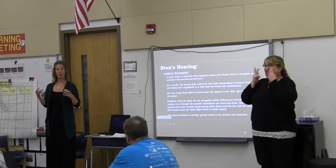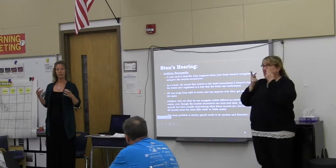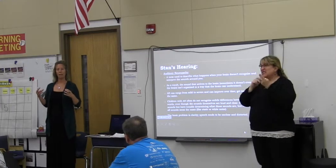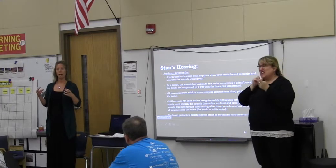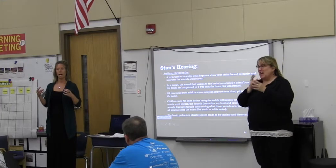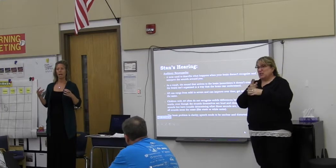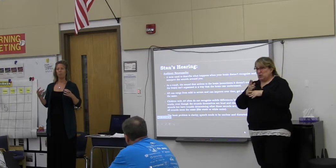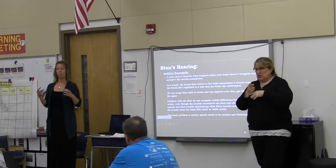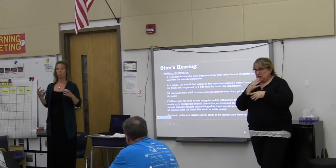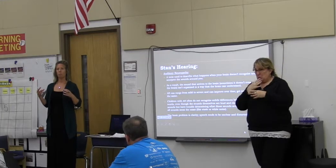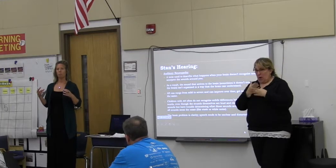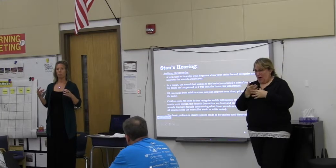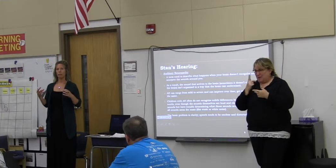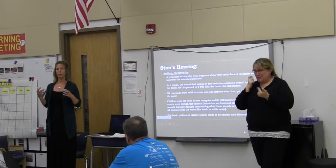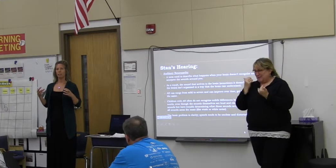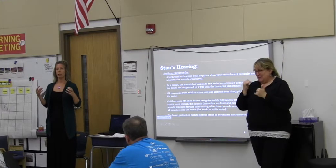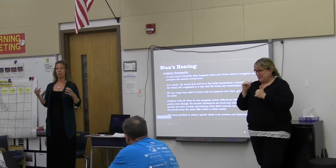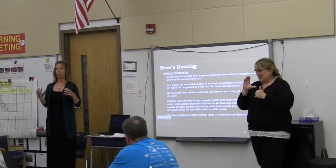very well.